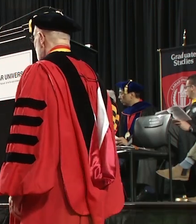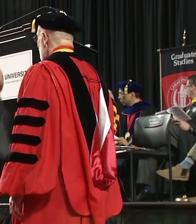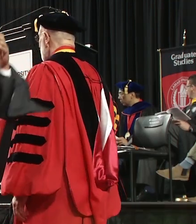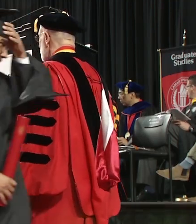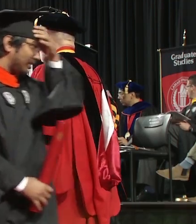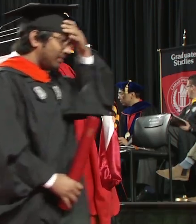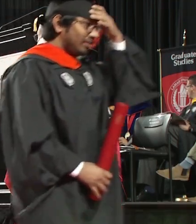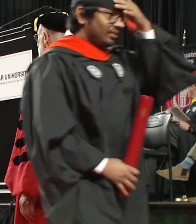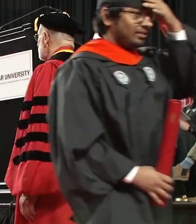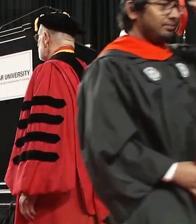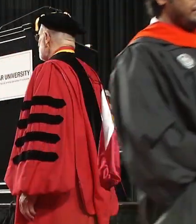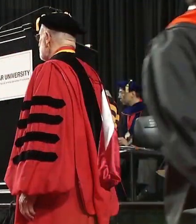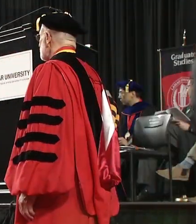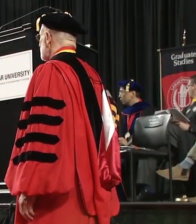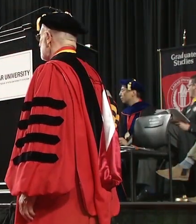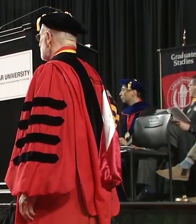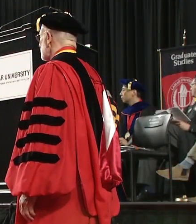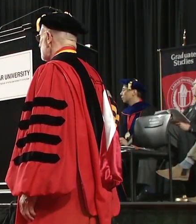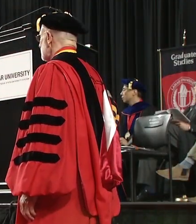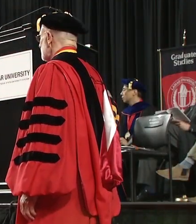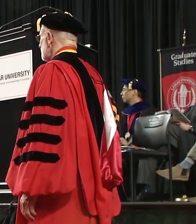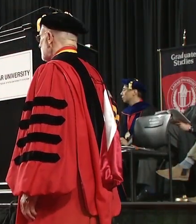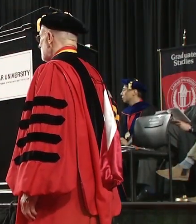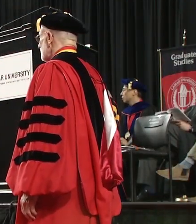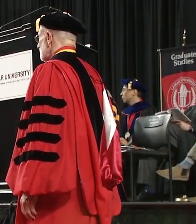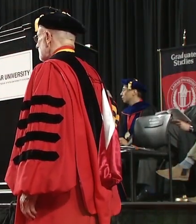Pushpa Tamang.